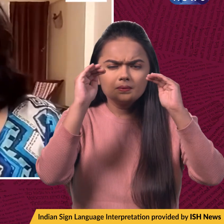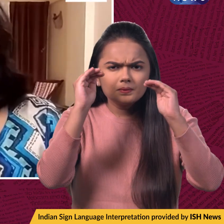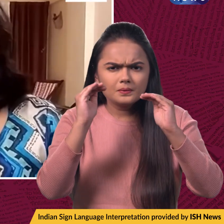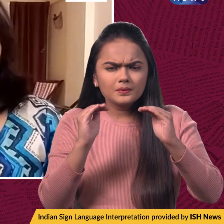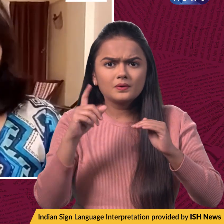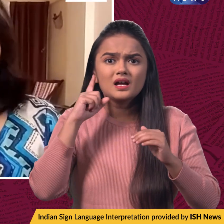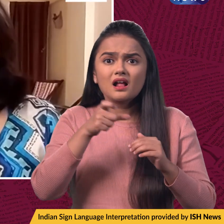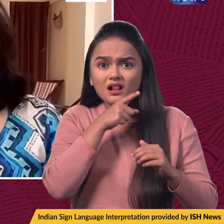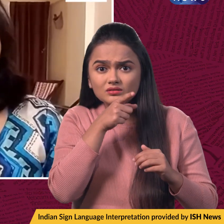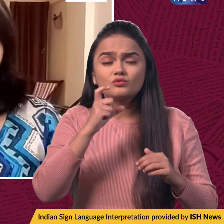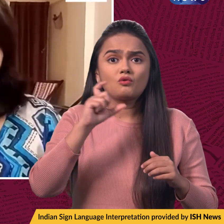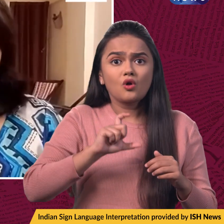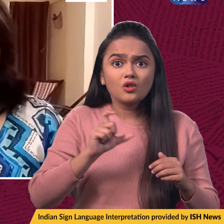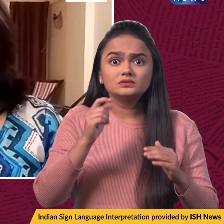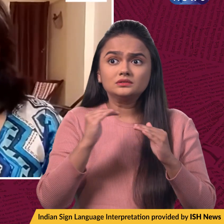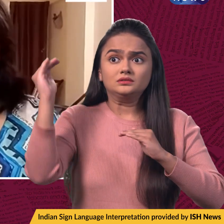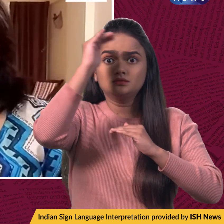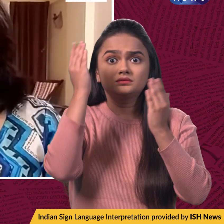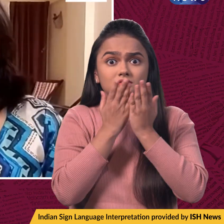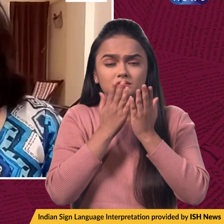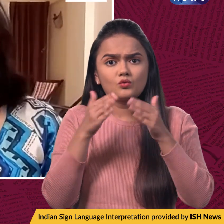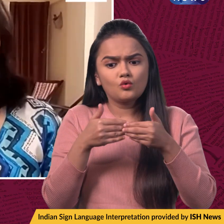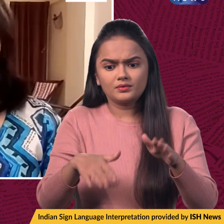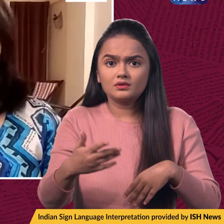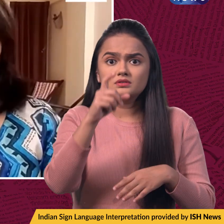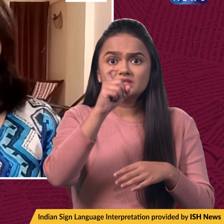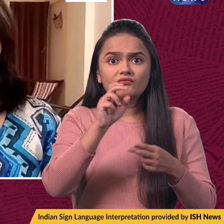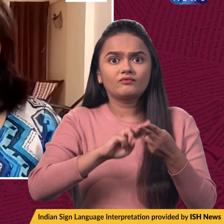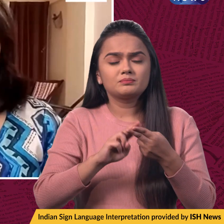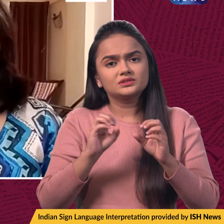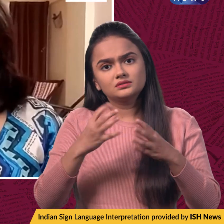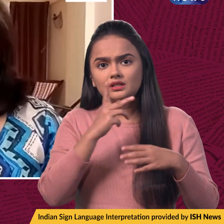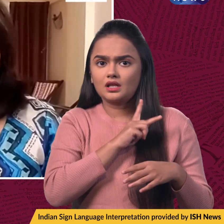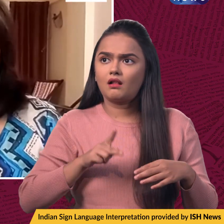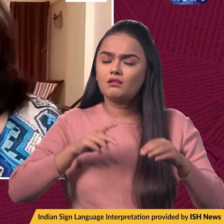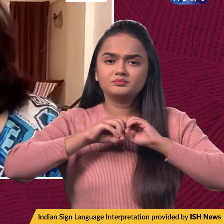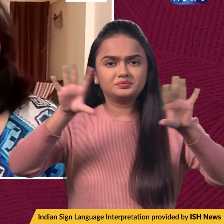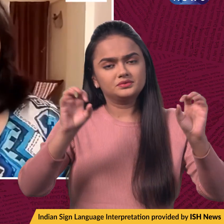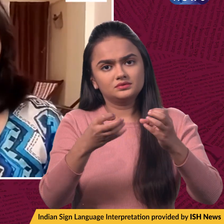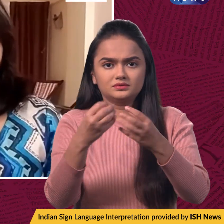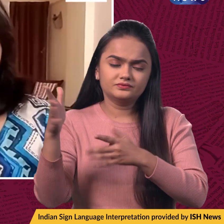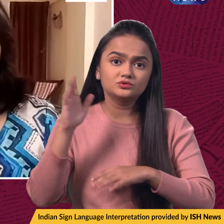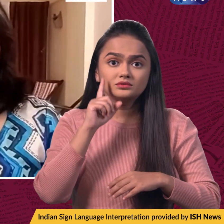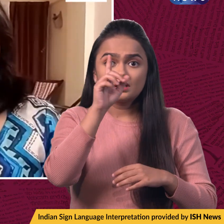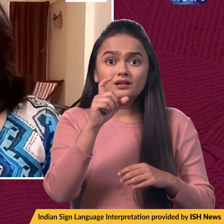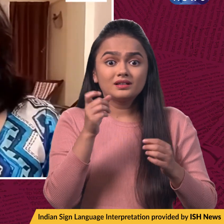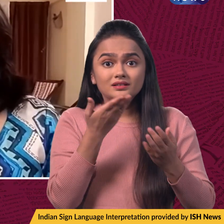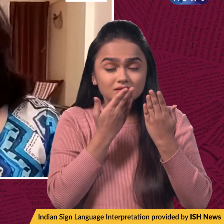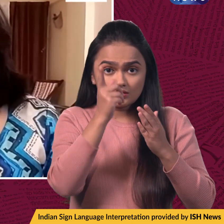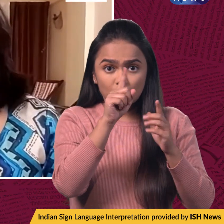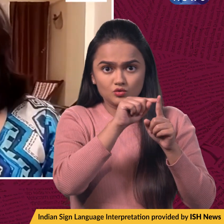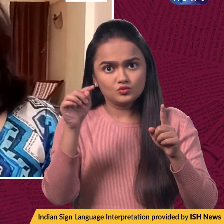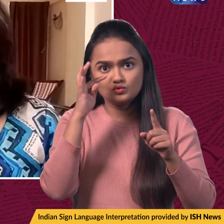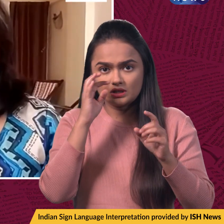Classes in colleges and higher secondary will reopen from the 7th of February in Kerala. Classes 1 to 9 will be